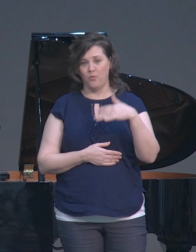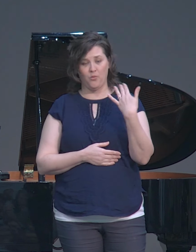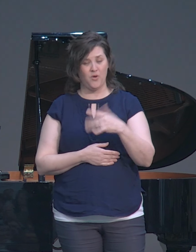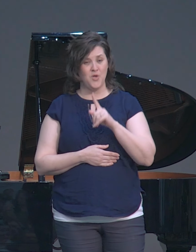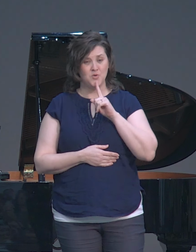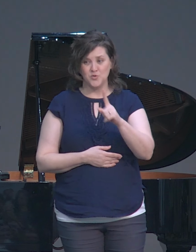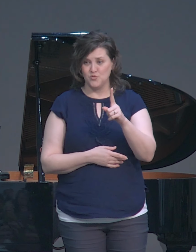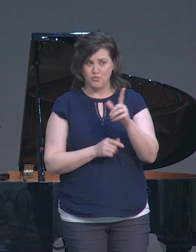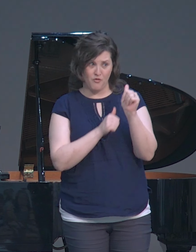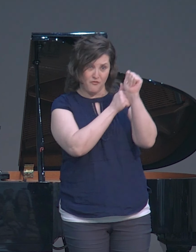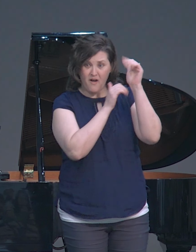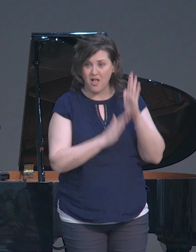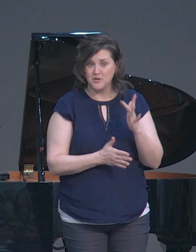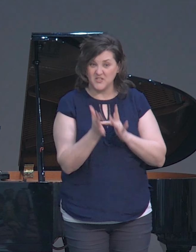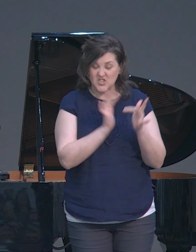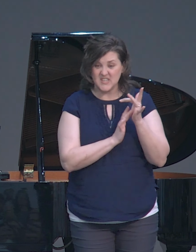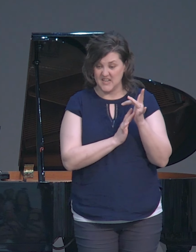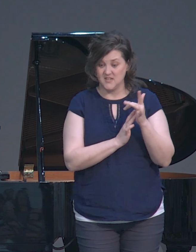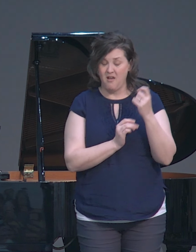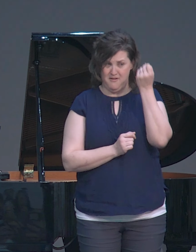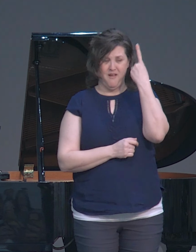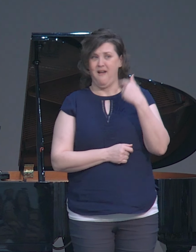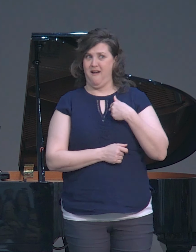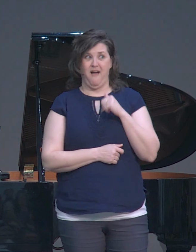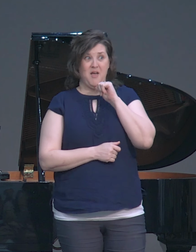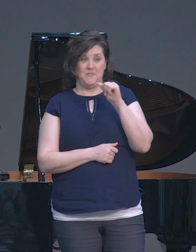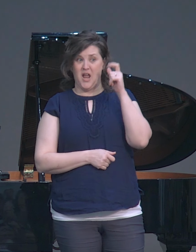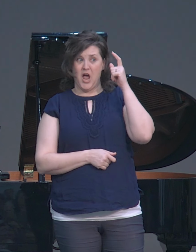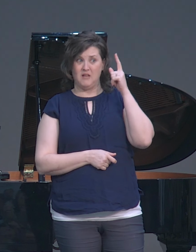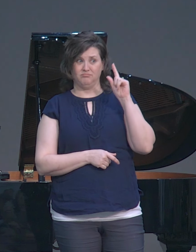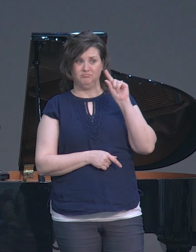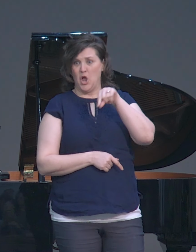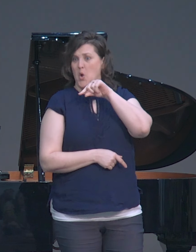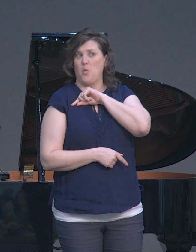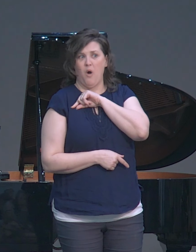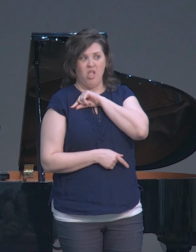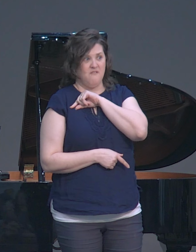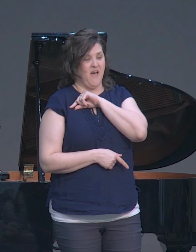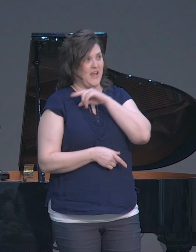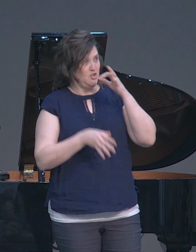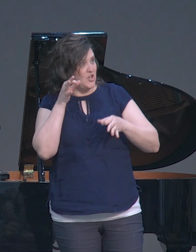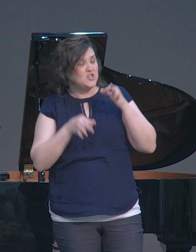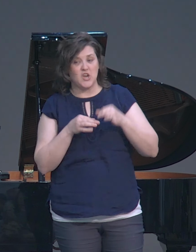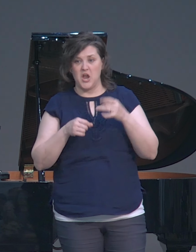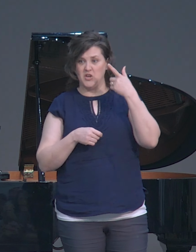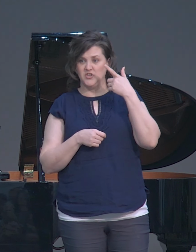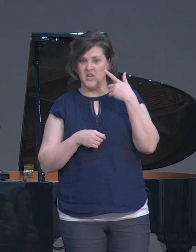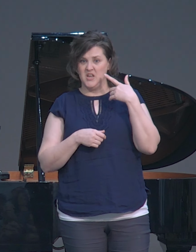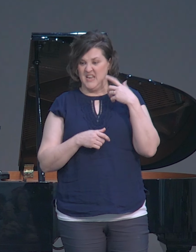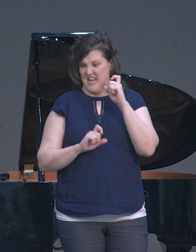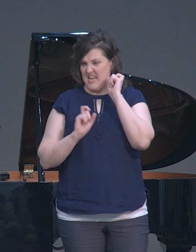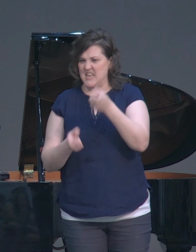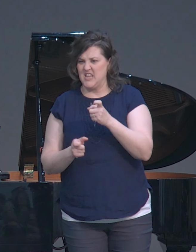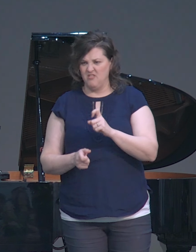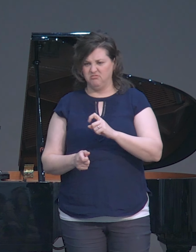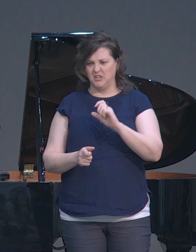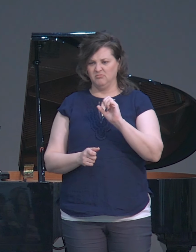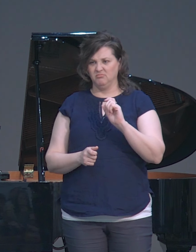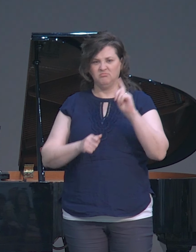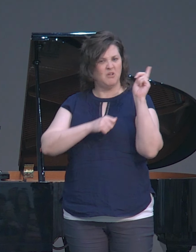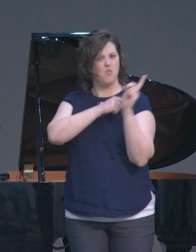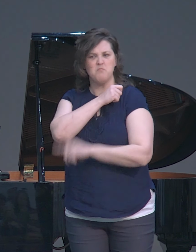True disciples of Jesus understand that they're not qualified to judge by passing condemnation because of their sin, because of their position. That leads